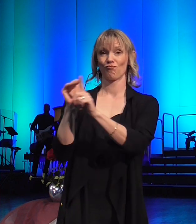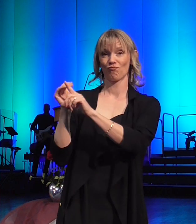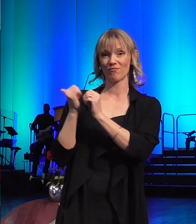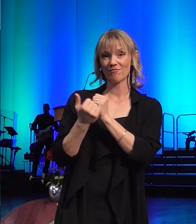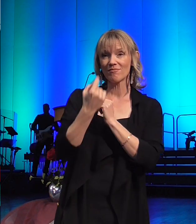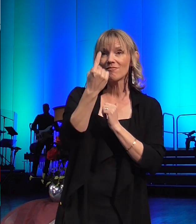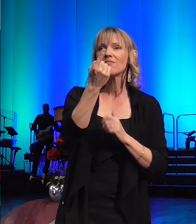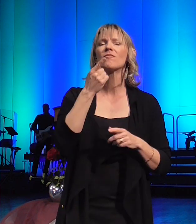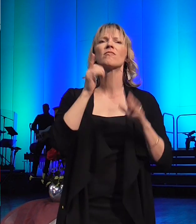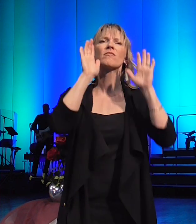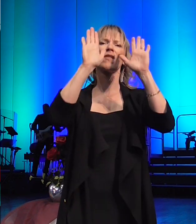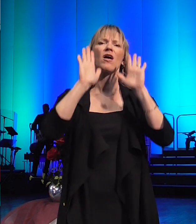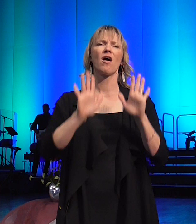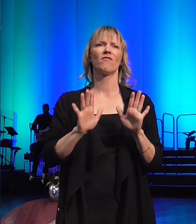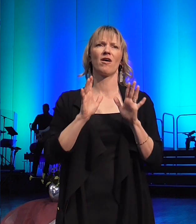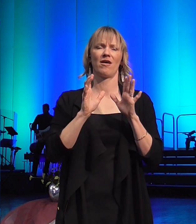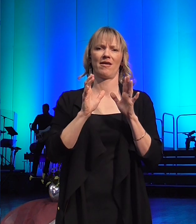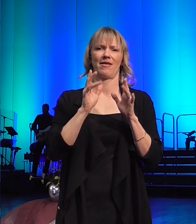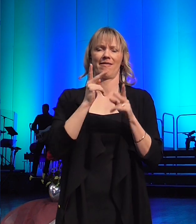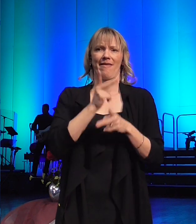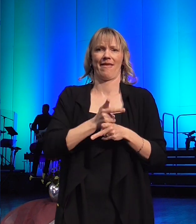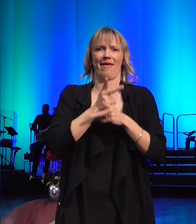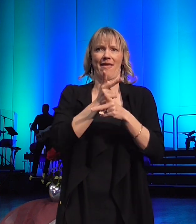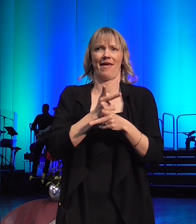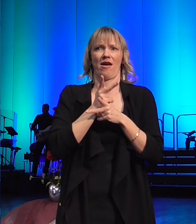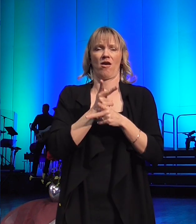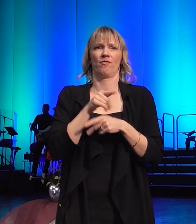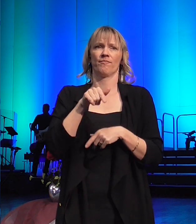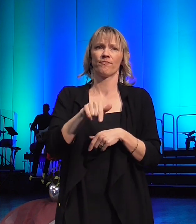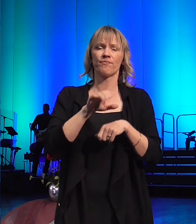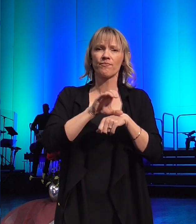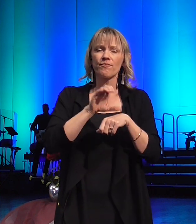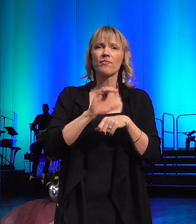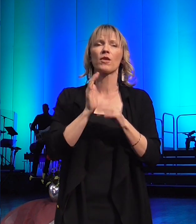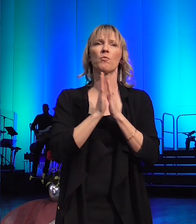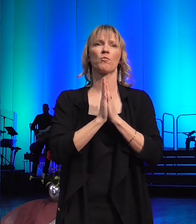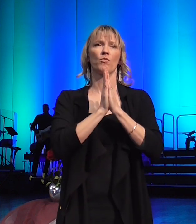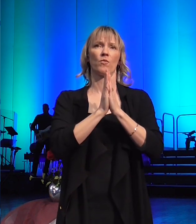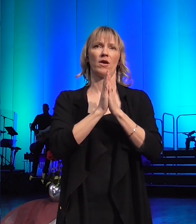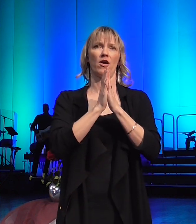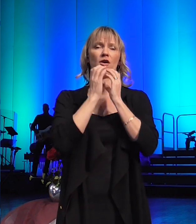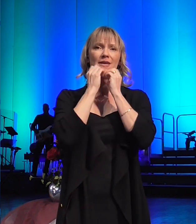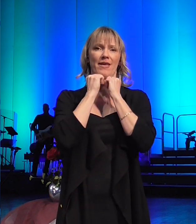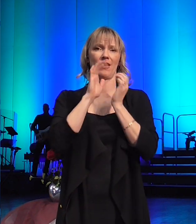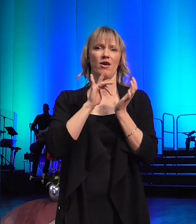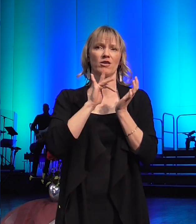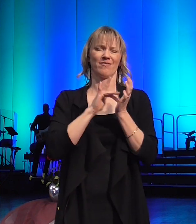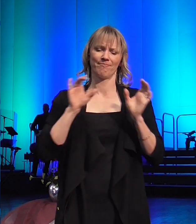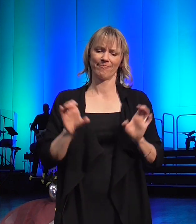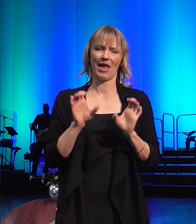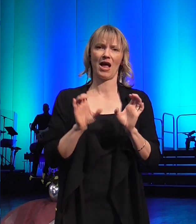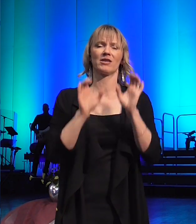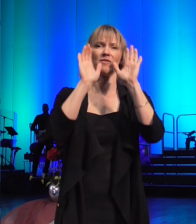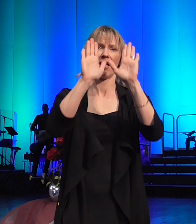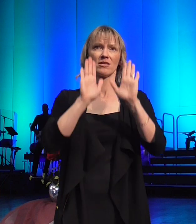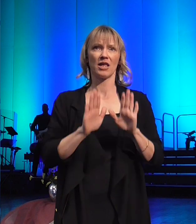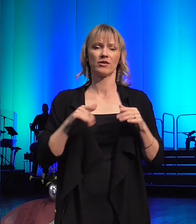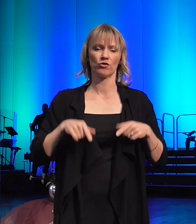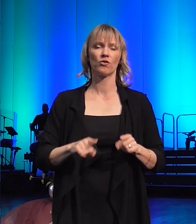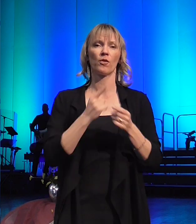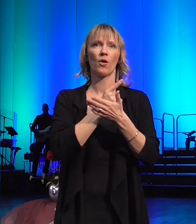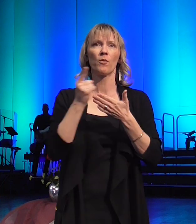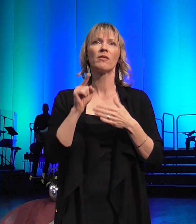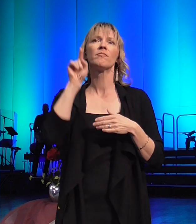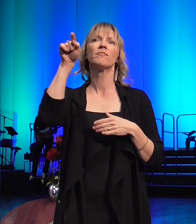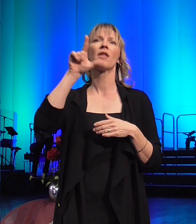everyone of the wonderful care we love to take of our congregation. Our prayer and care center is very active on Sundays and throughout the week, and out in